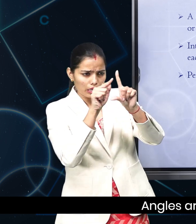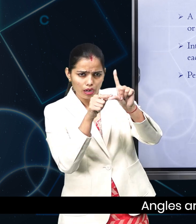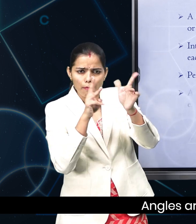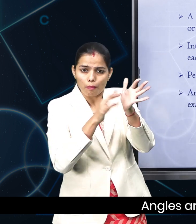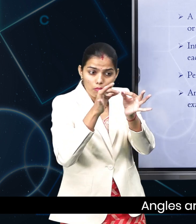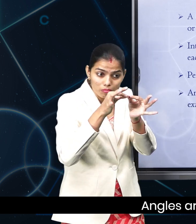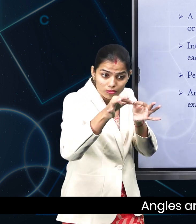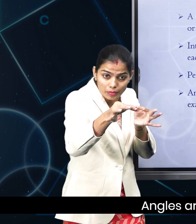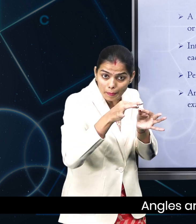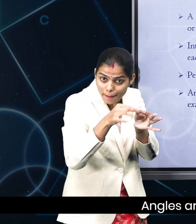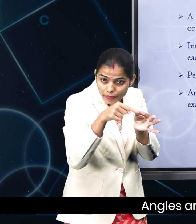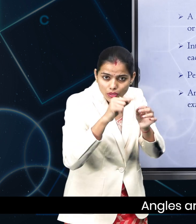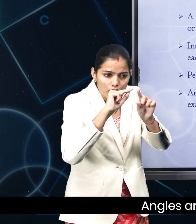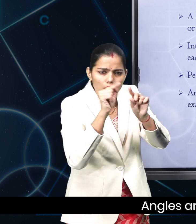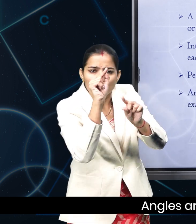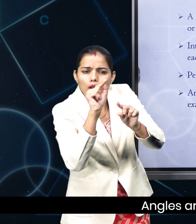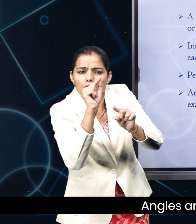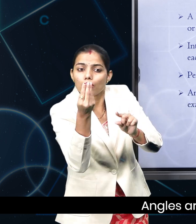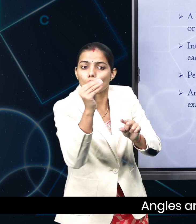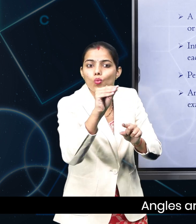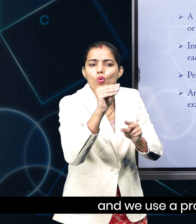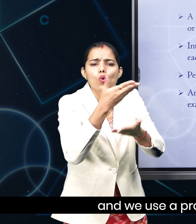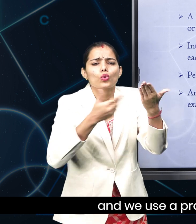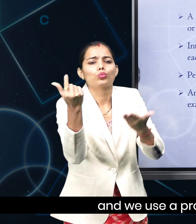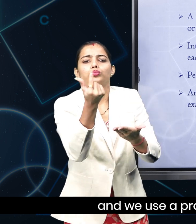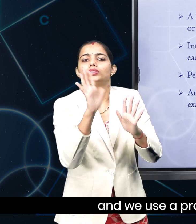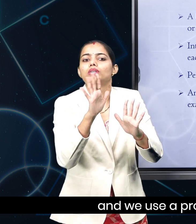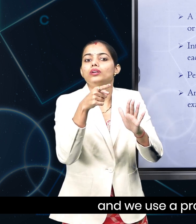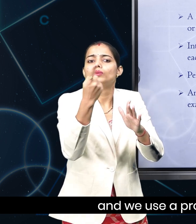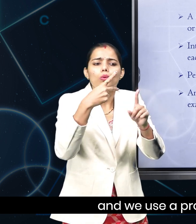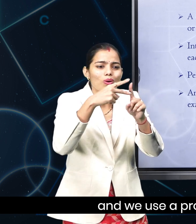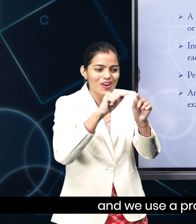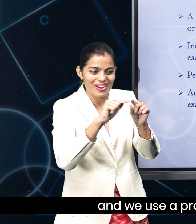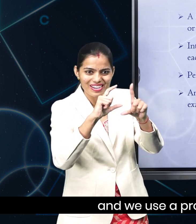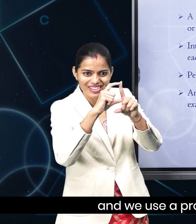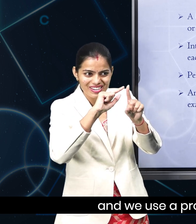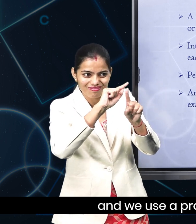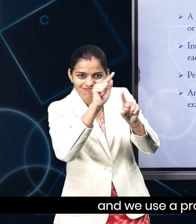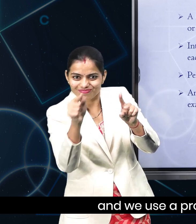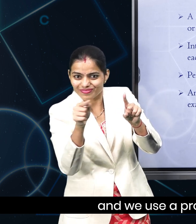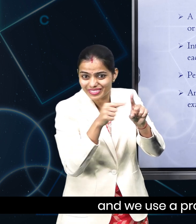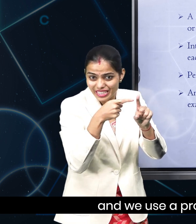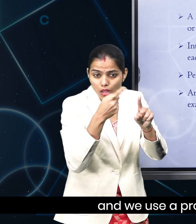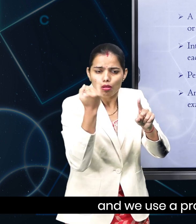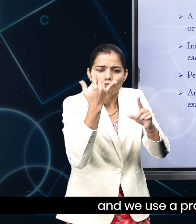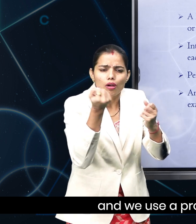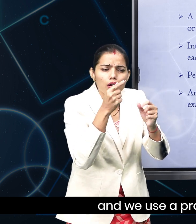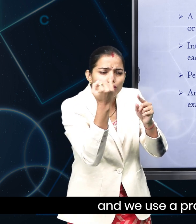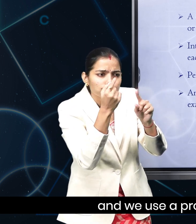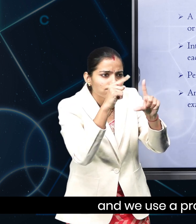Angles are measured in degrees and we use a protractor to find the exact angle.